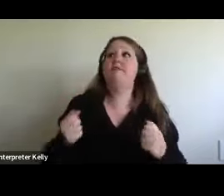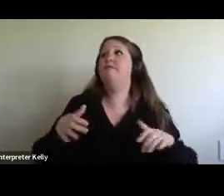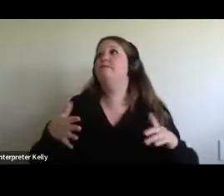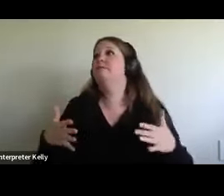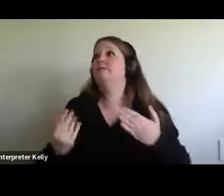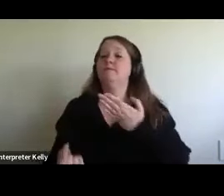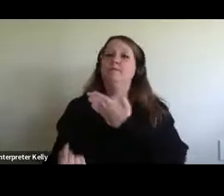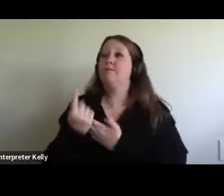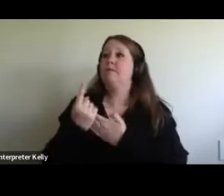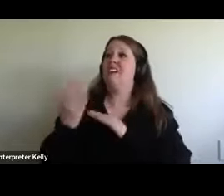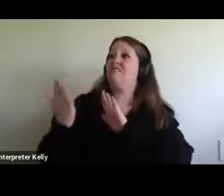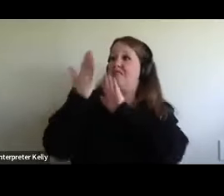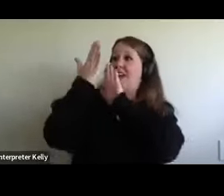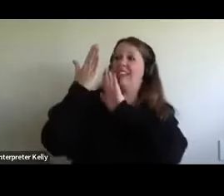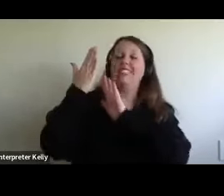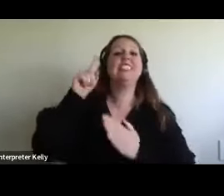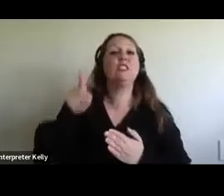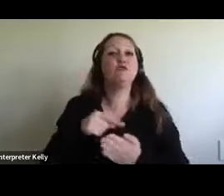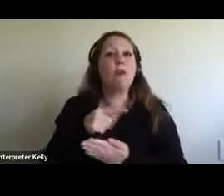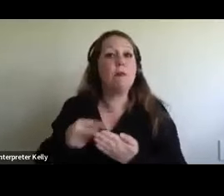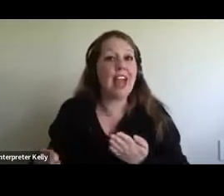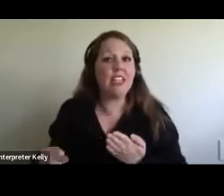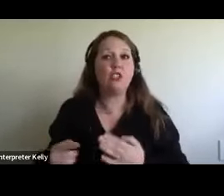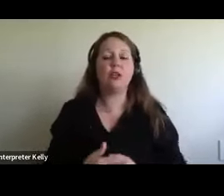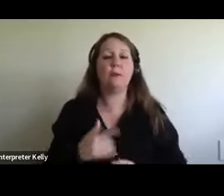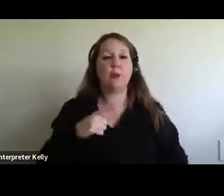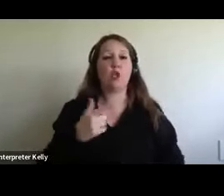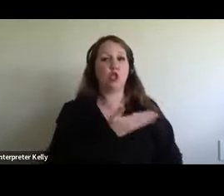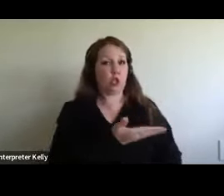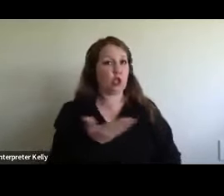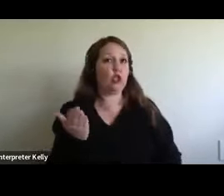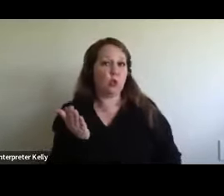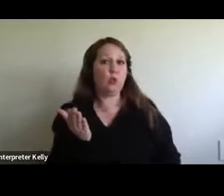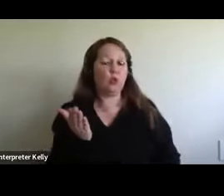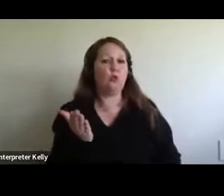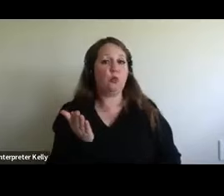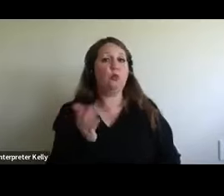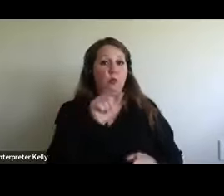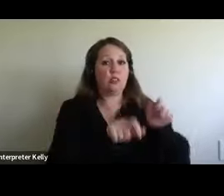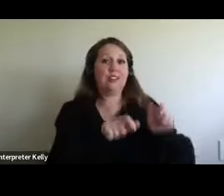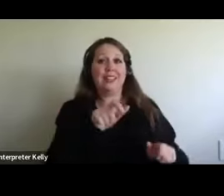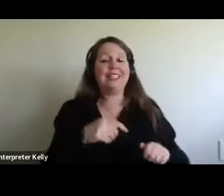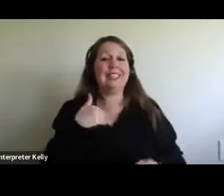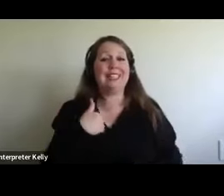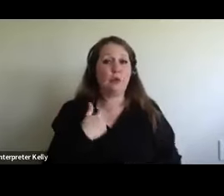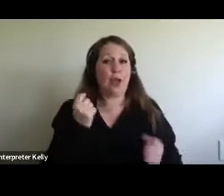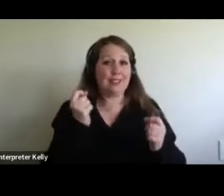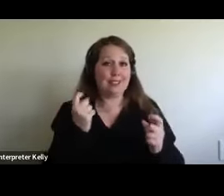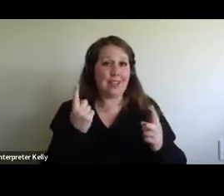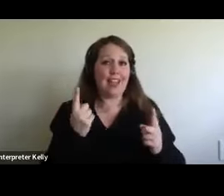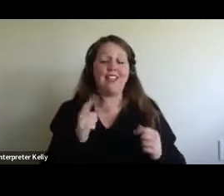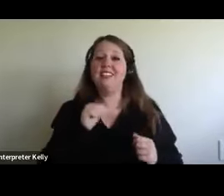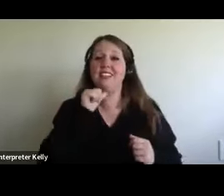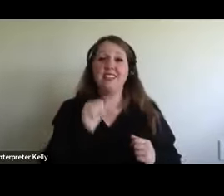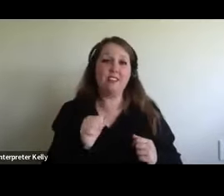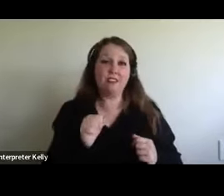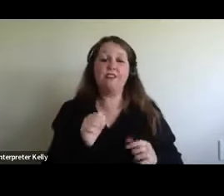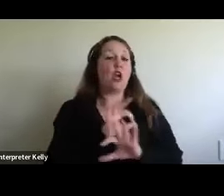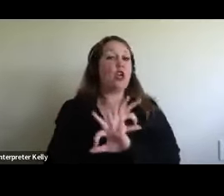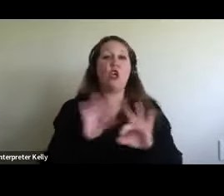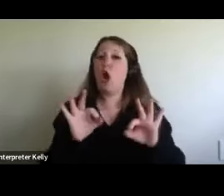discrimination, because you guys need to understand that lack of accessibility equals